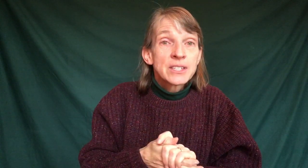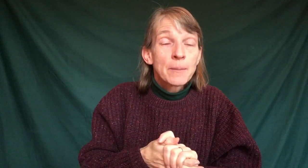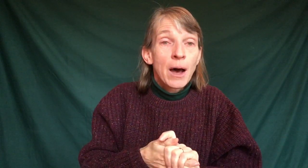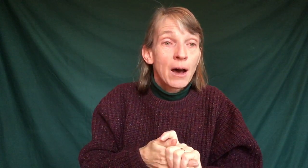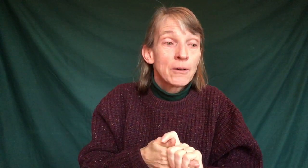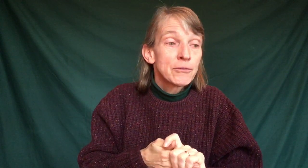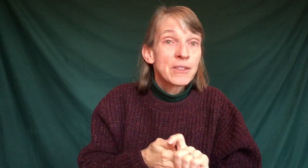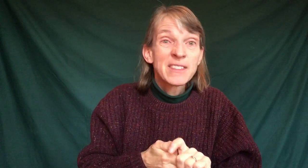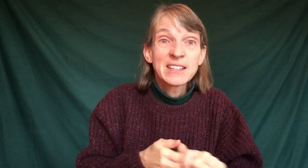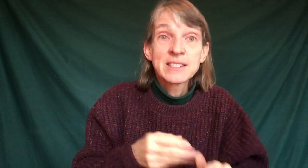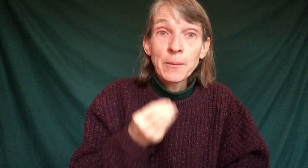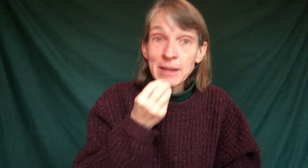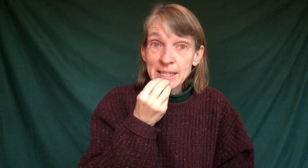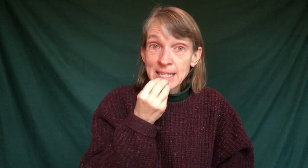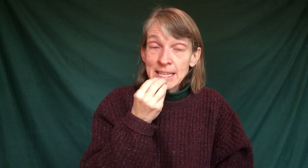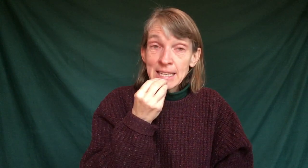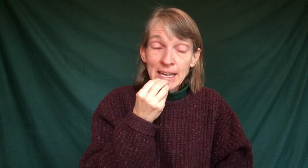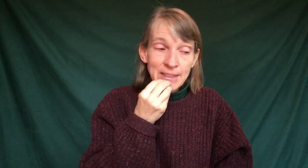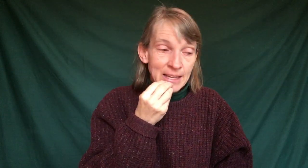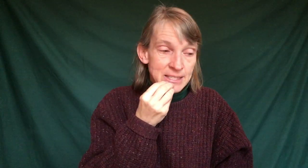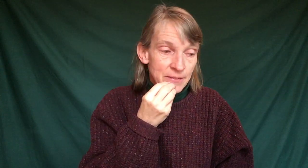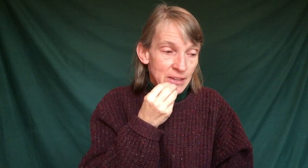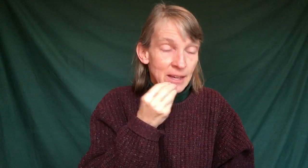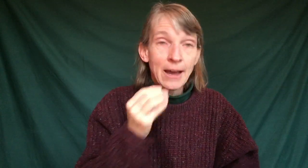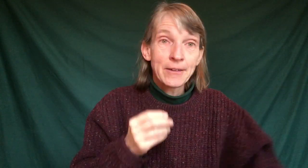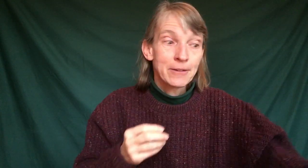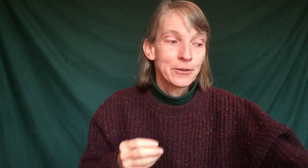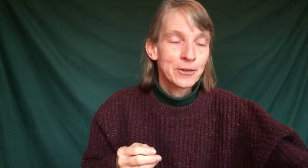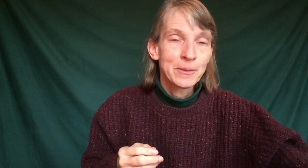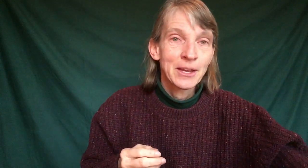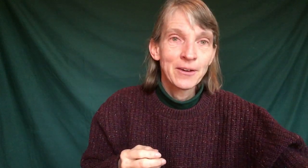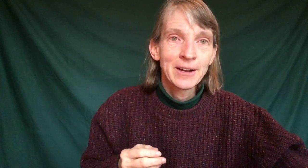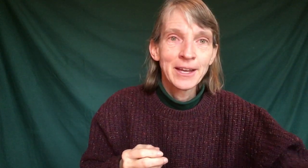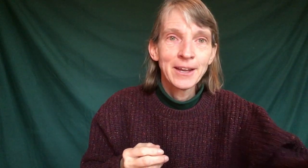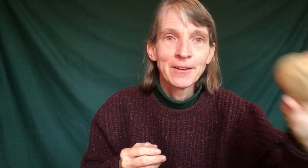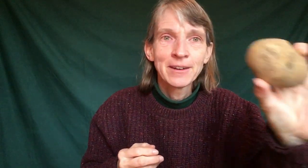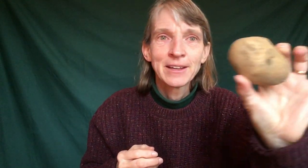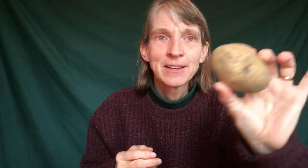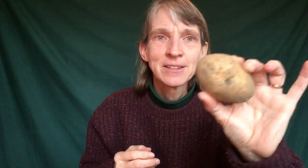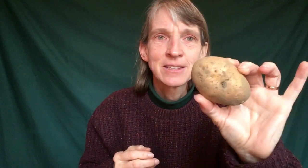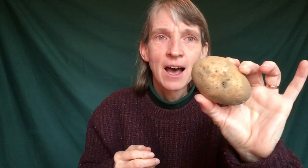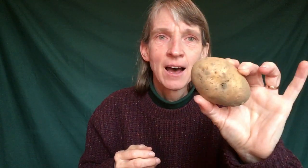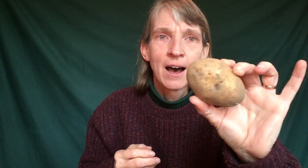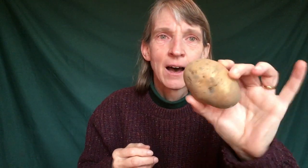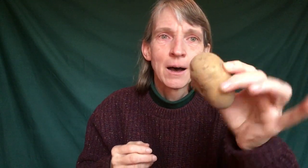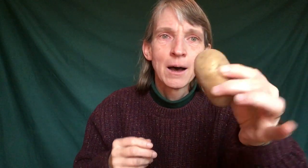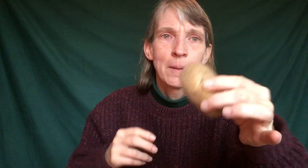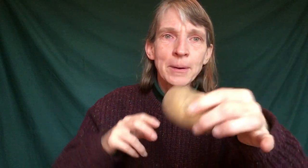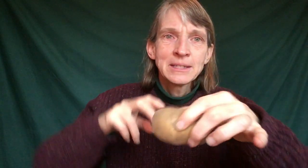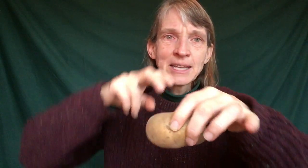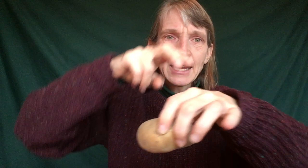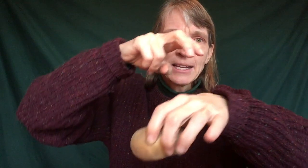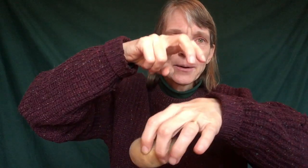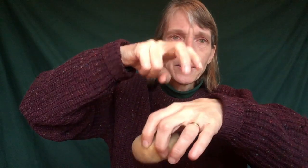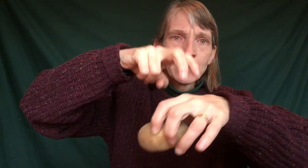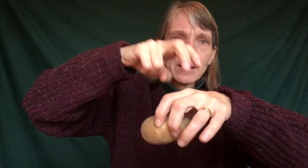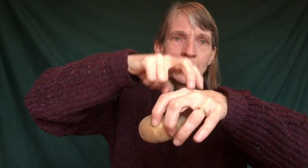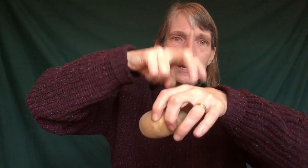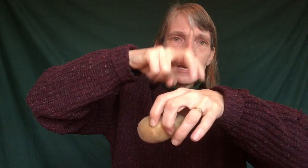Some of the things that we like to eat on Thanksgiving, I've got a few of them here. Here is a potato.